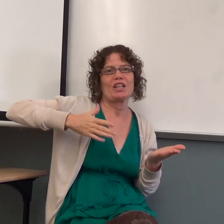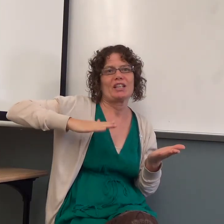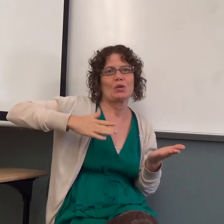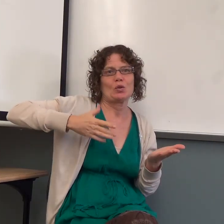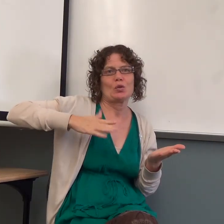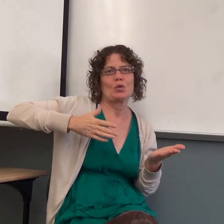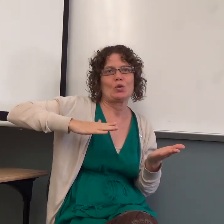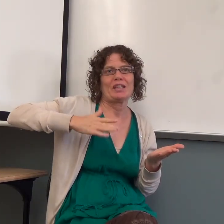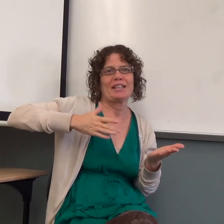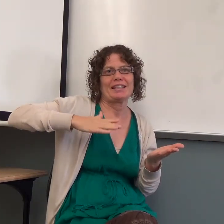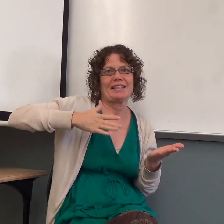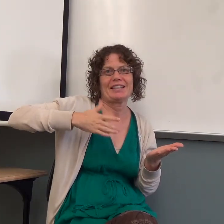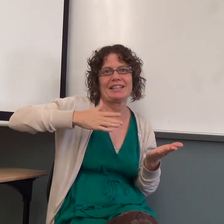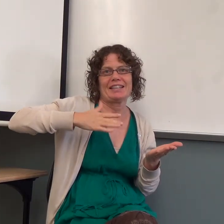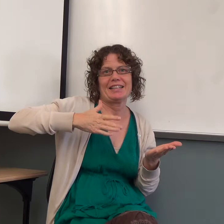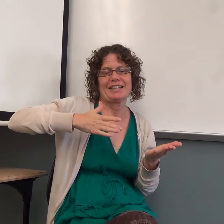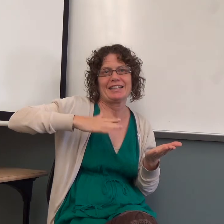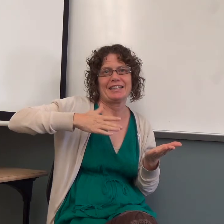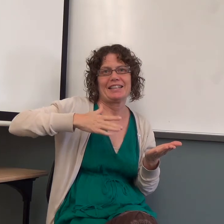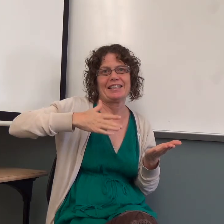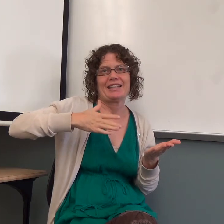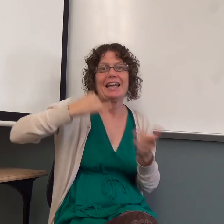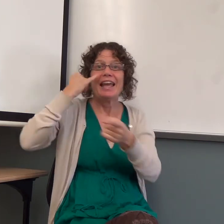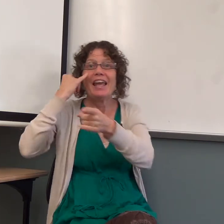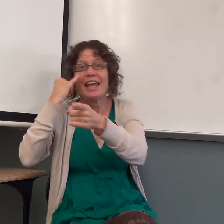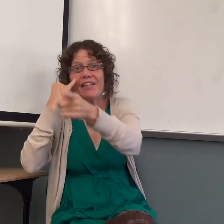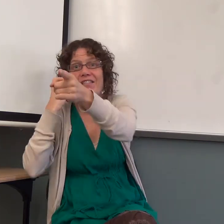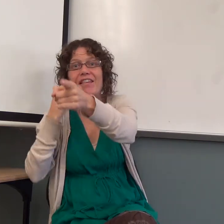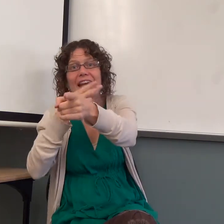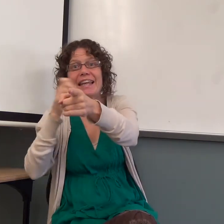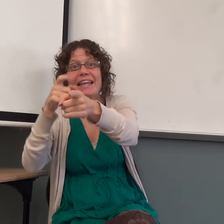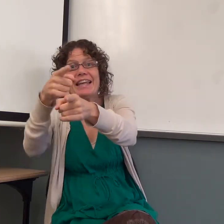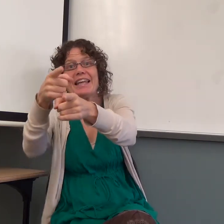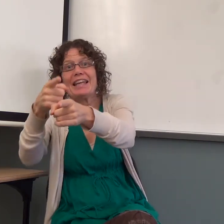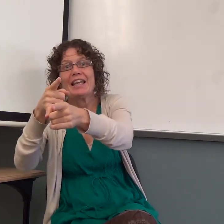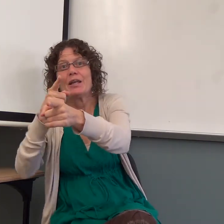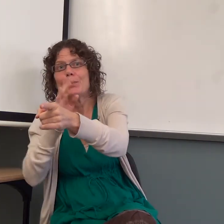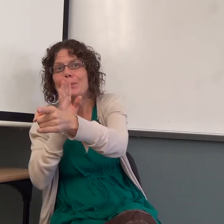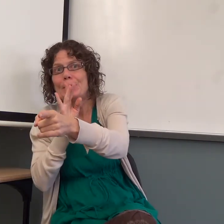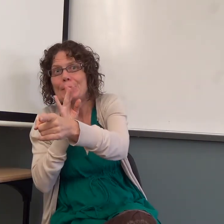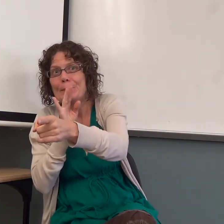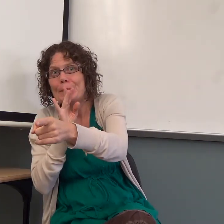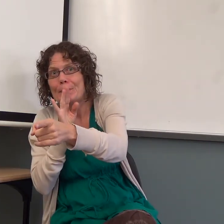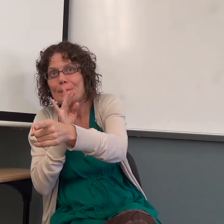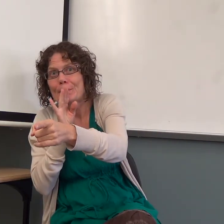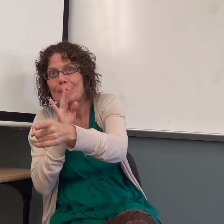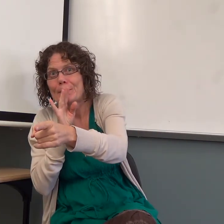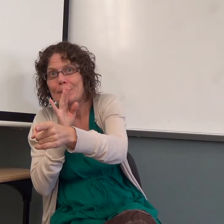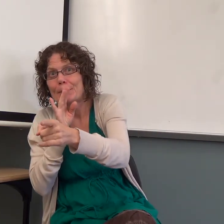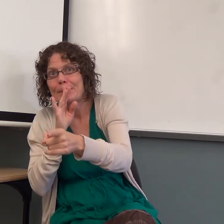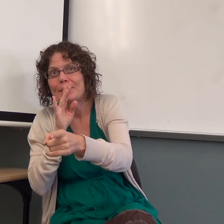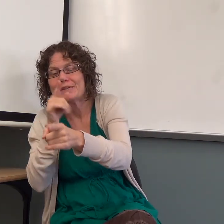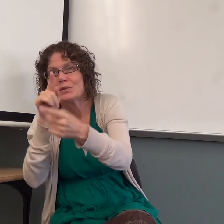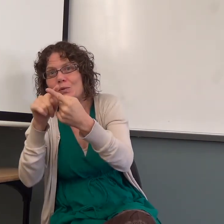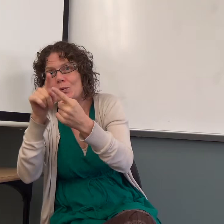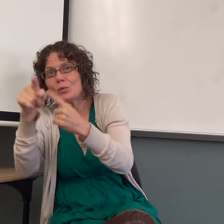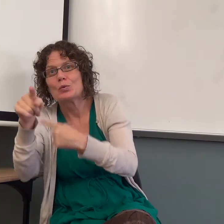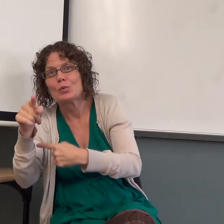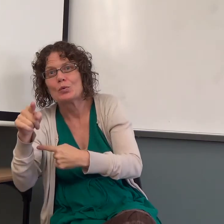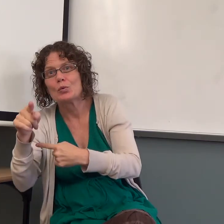And then if he said cooking to you, whispers it in your ear. Don't get too close. Whispers it in your ear.